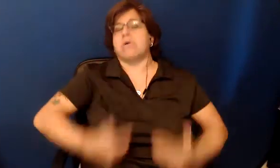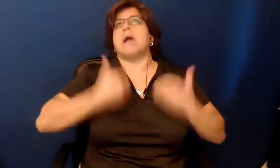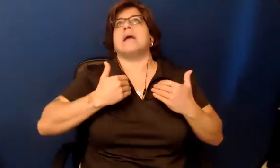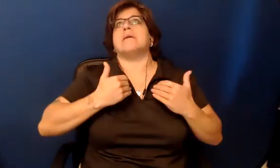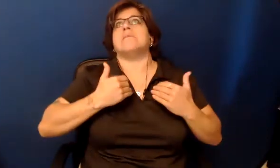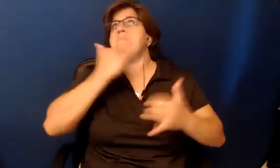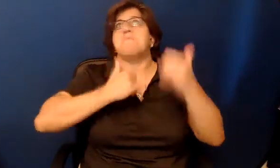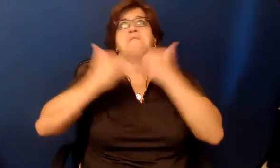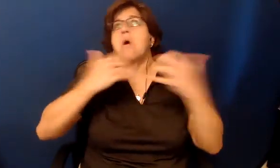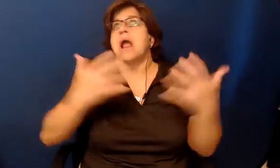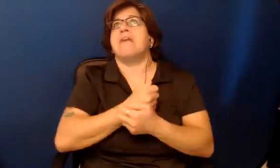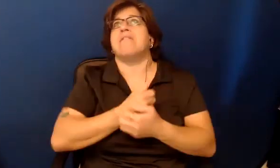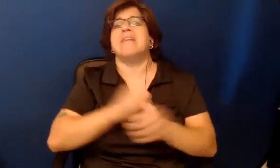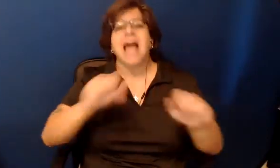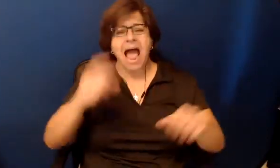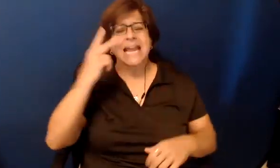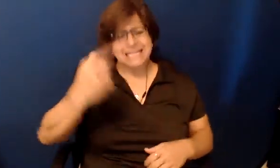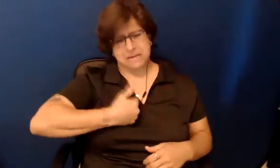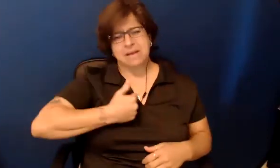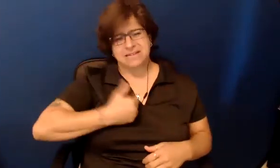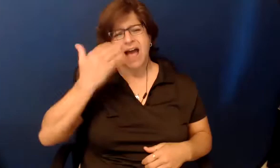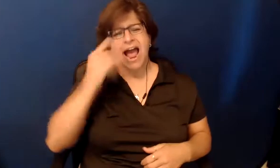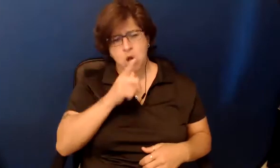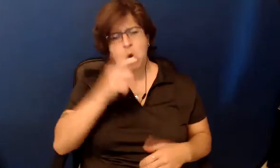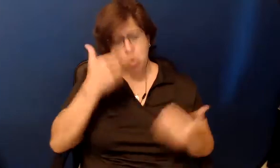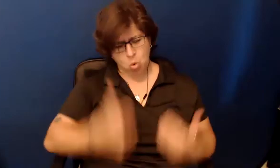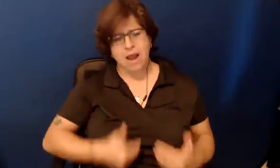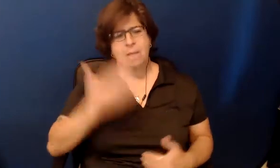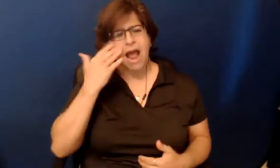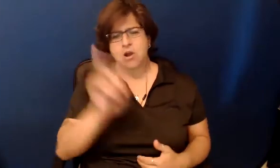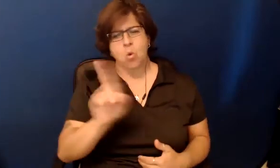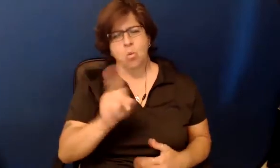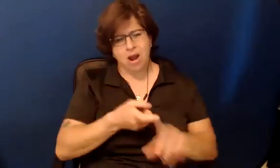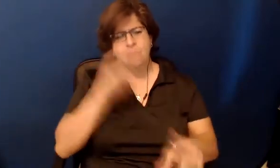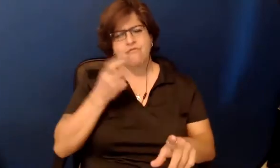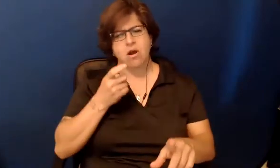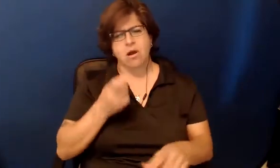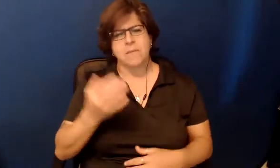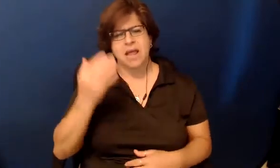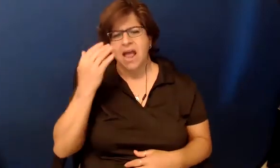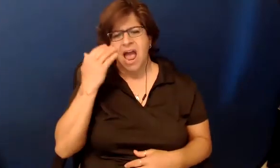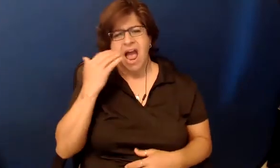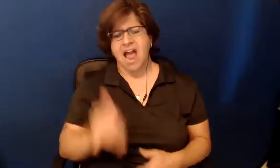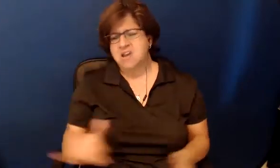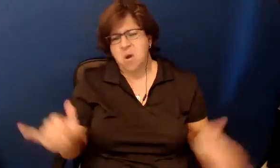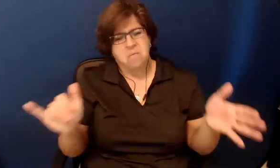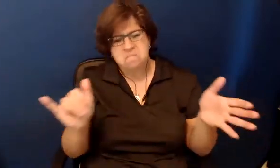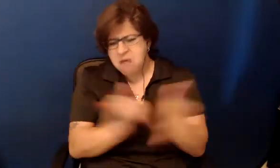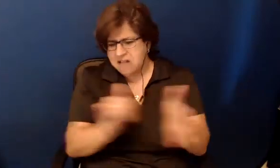and all. So I can see me. I know who I am. I know where I came from. I